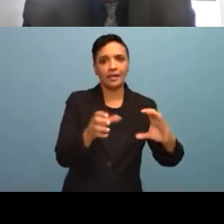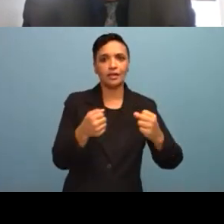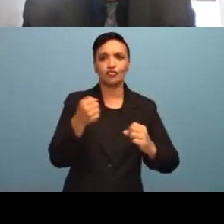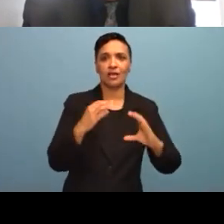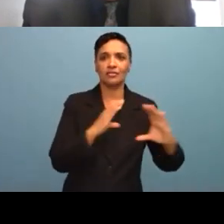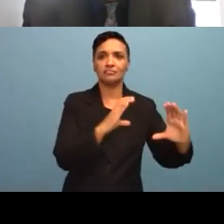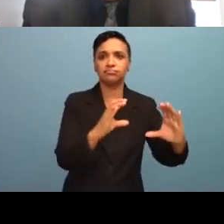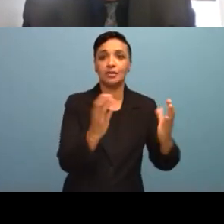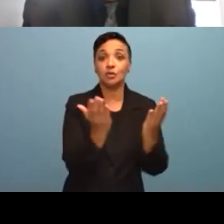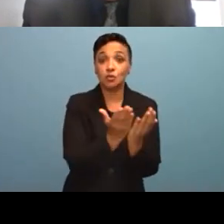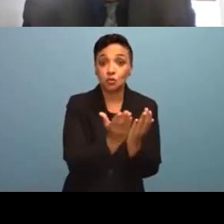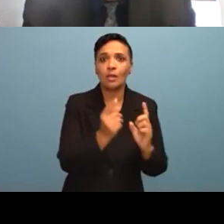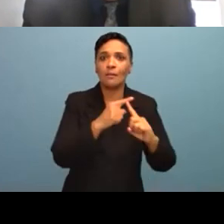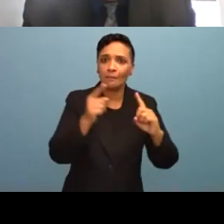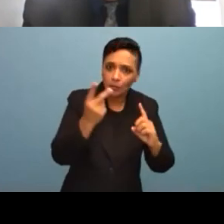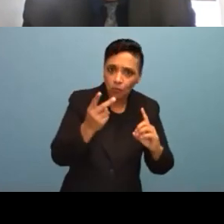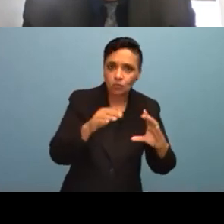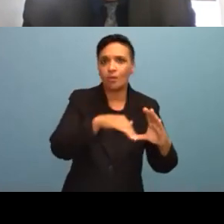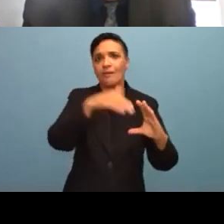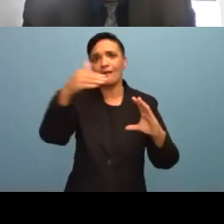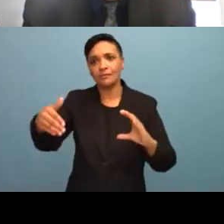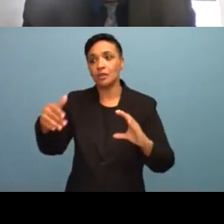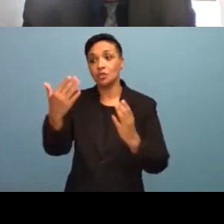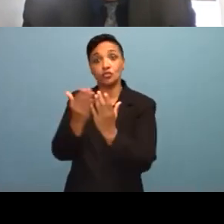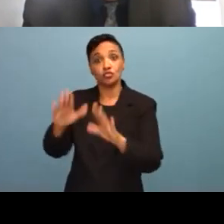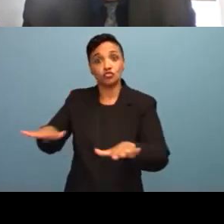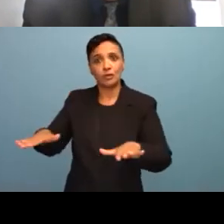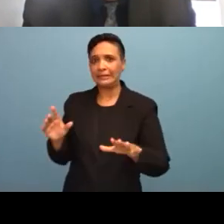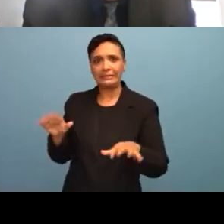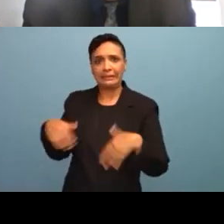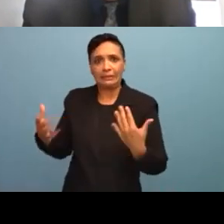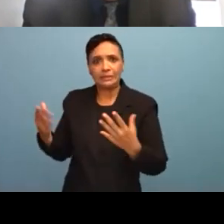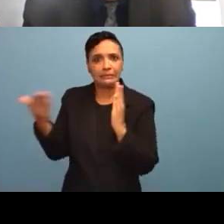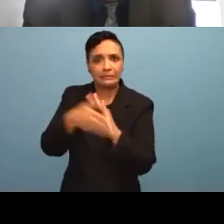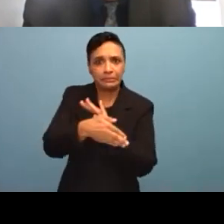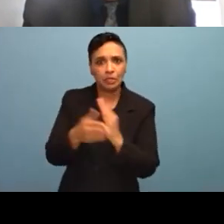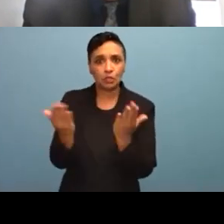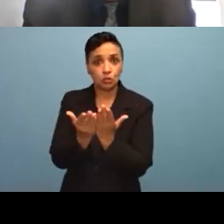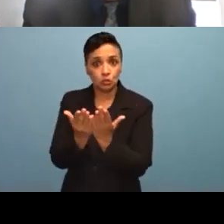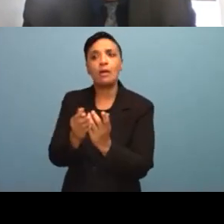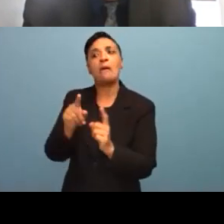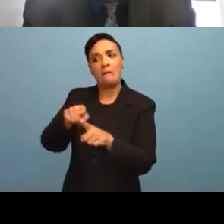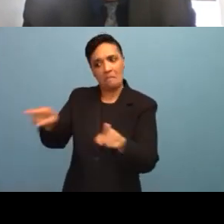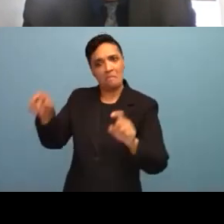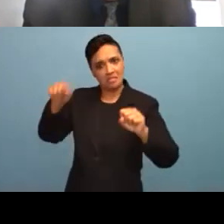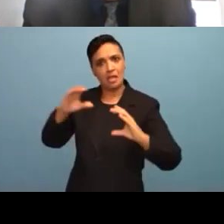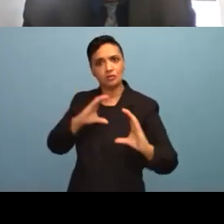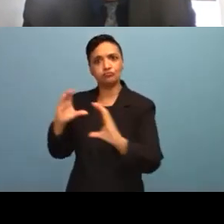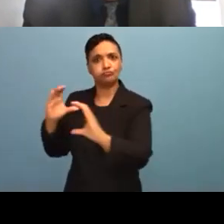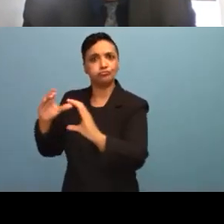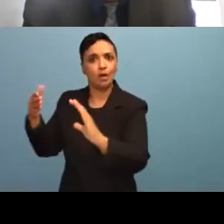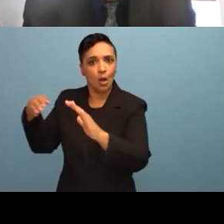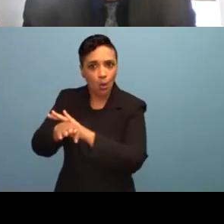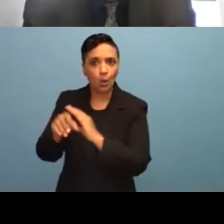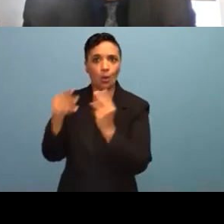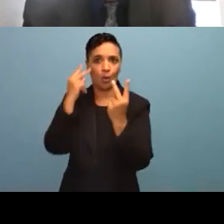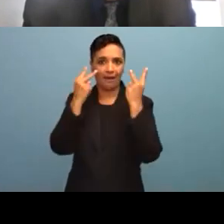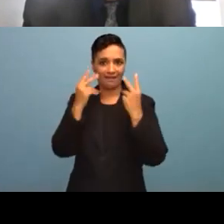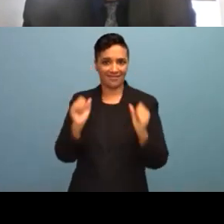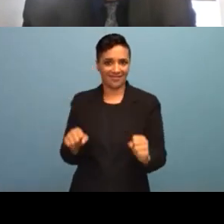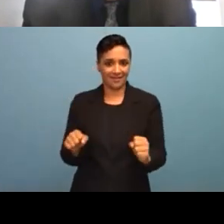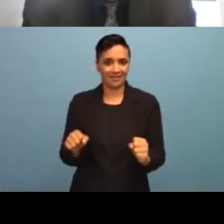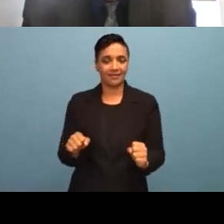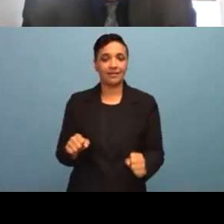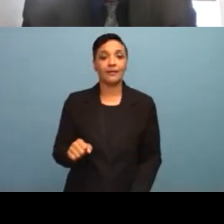but also out of school children that are usually not reached and the staff and students at those schools. And Save the Children in particular,